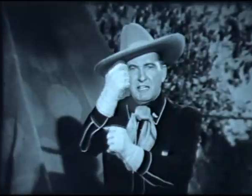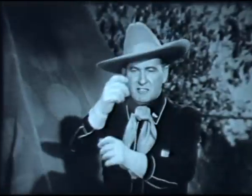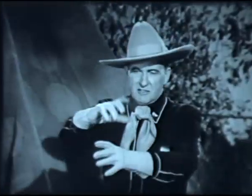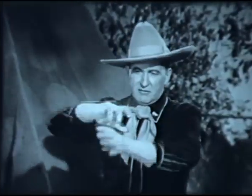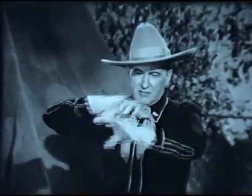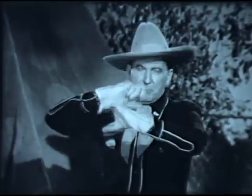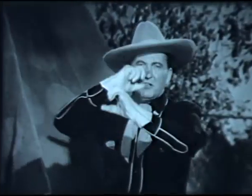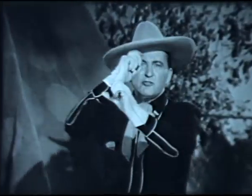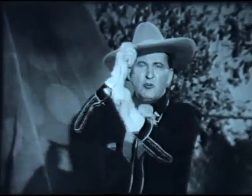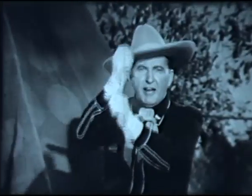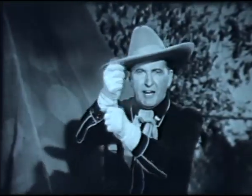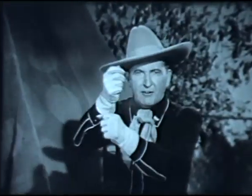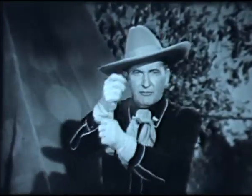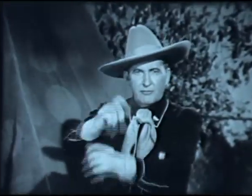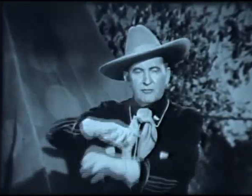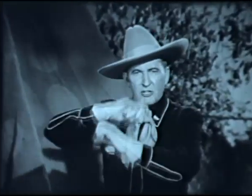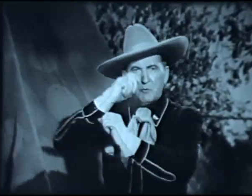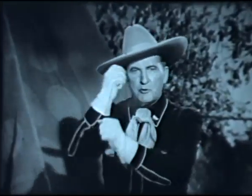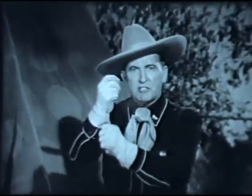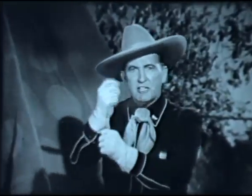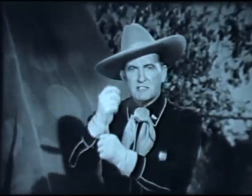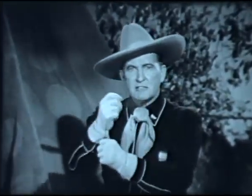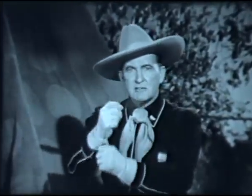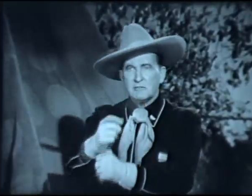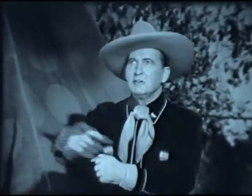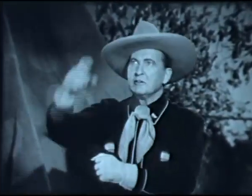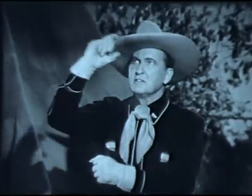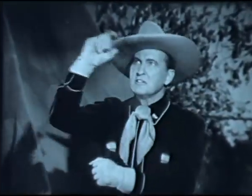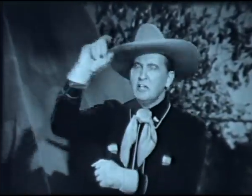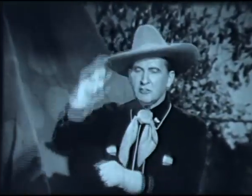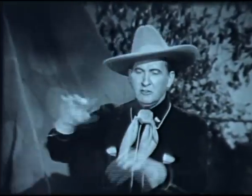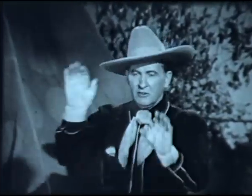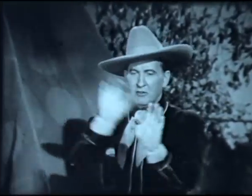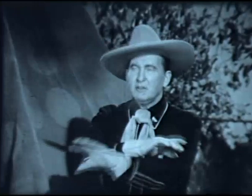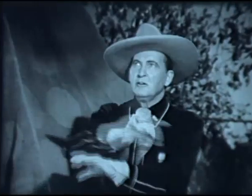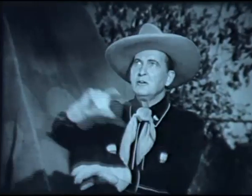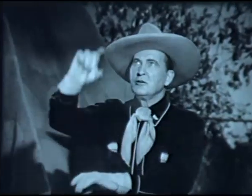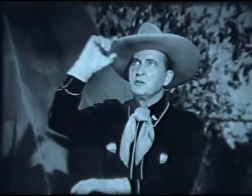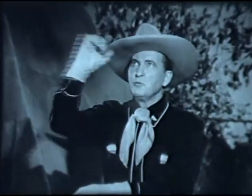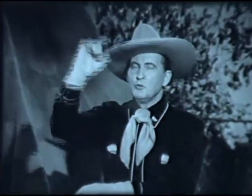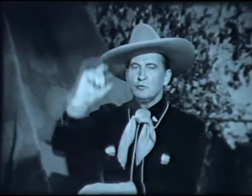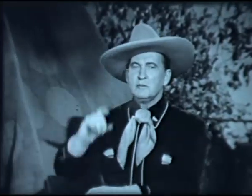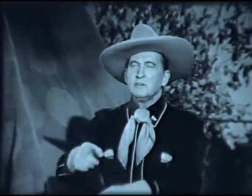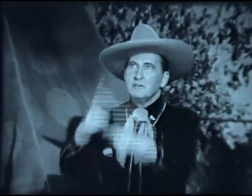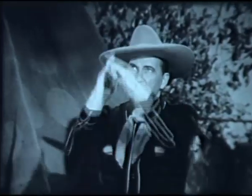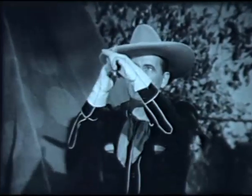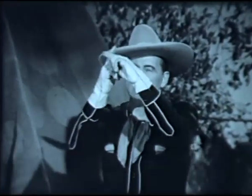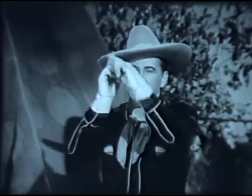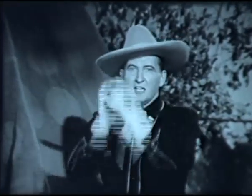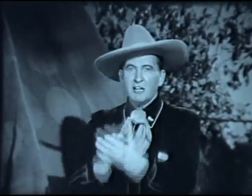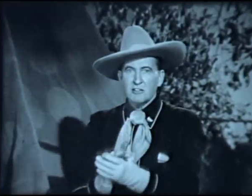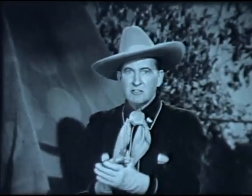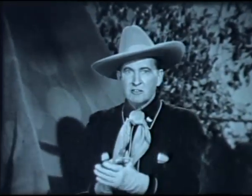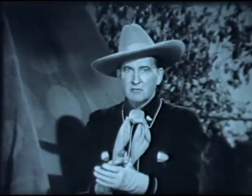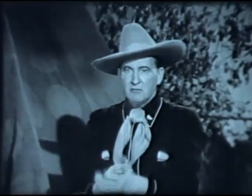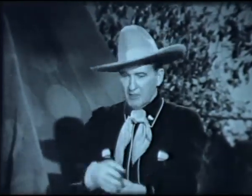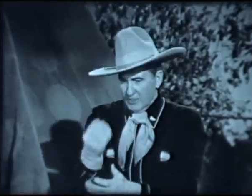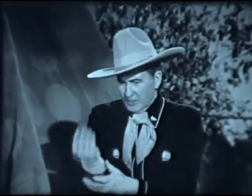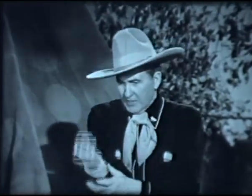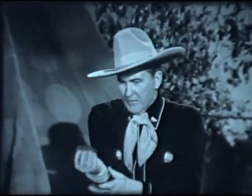possessed something that you have. He possessed the sun, the moon, and the stars. And he kept